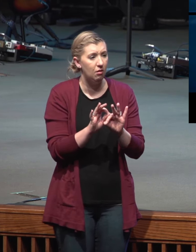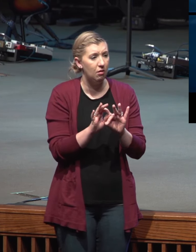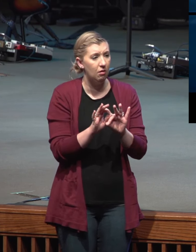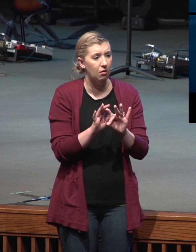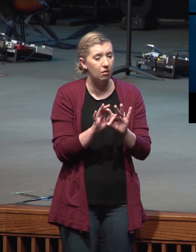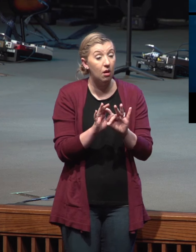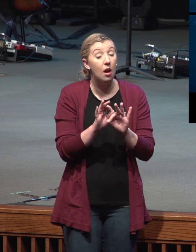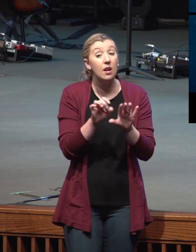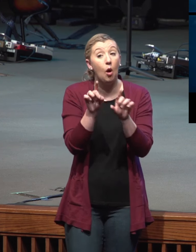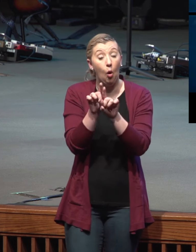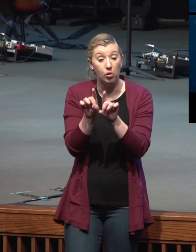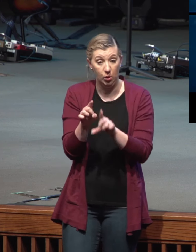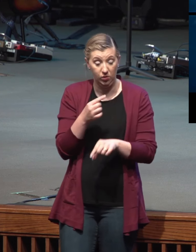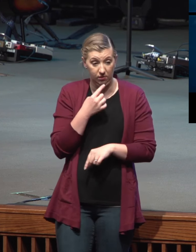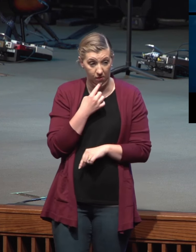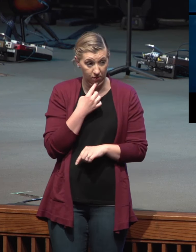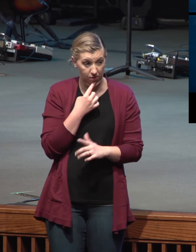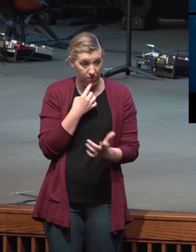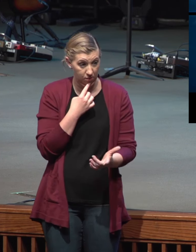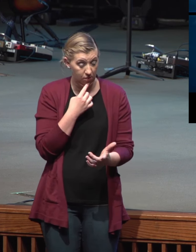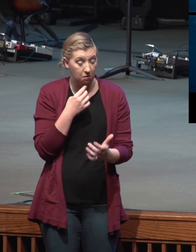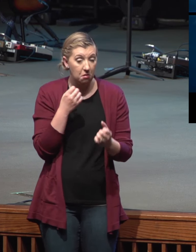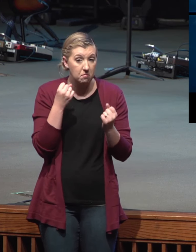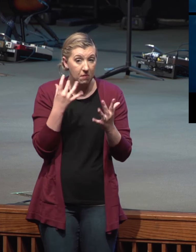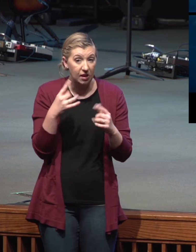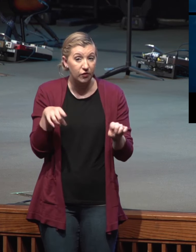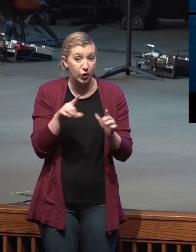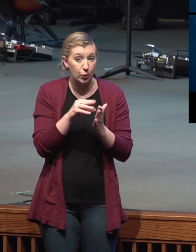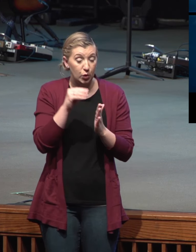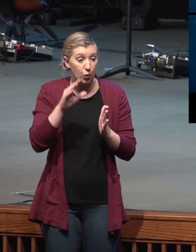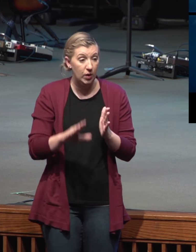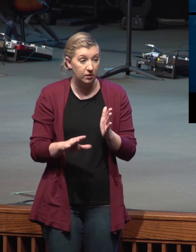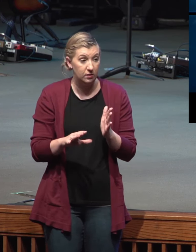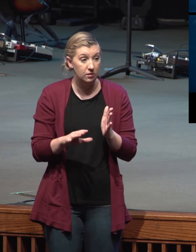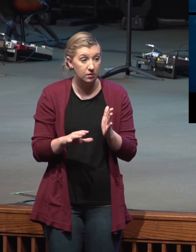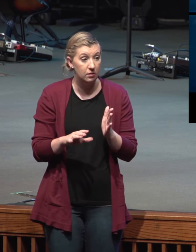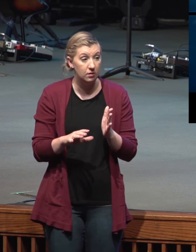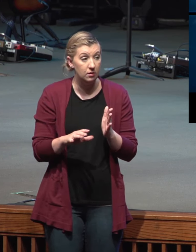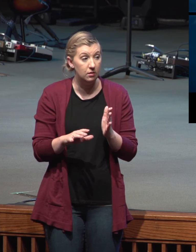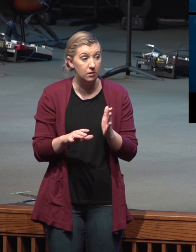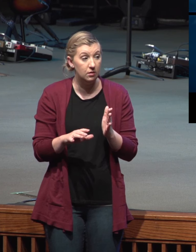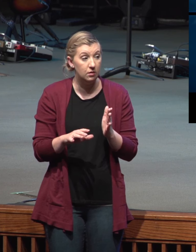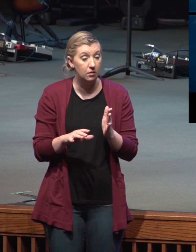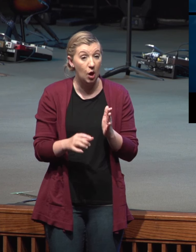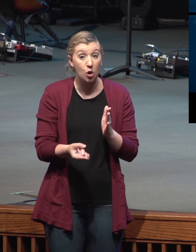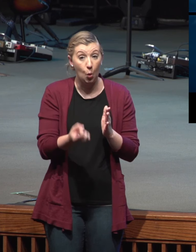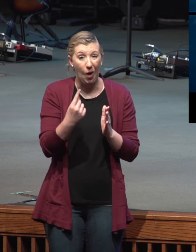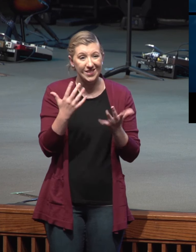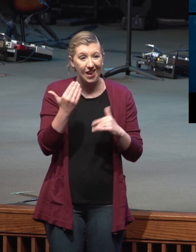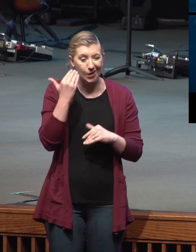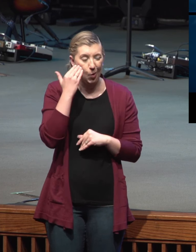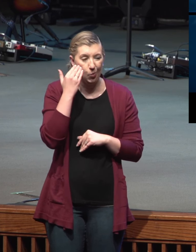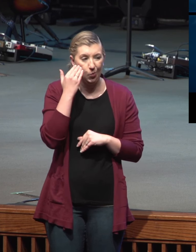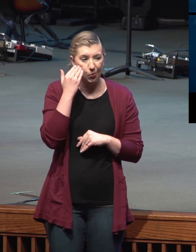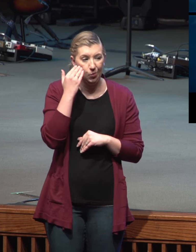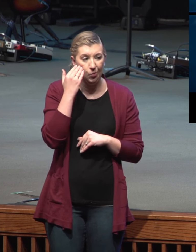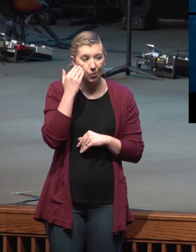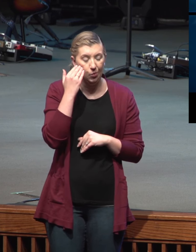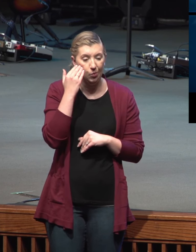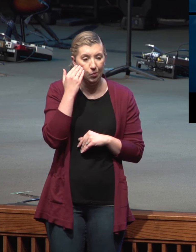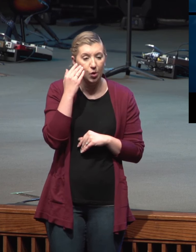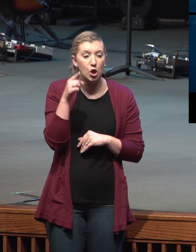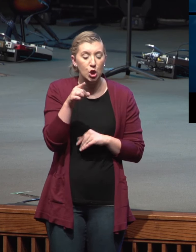And I'll also say, many of you students, the ones that I know,